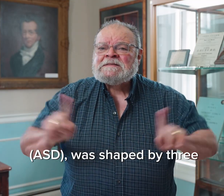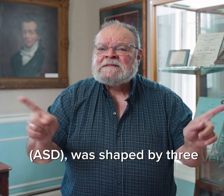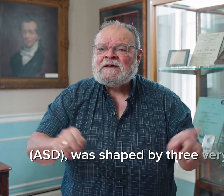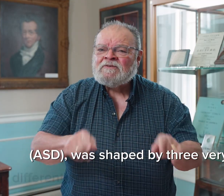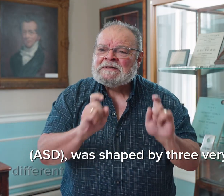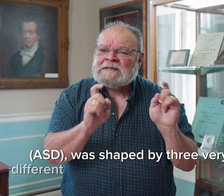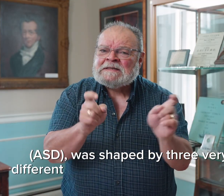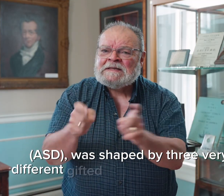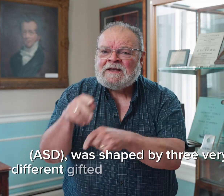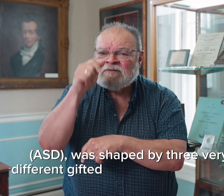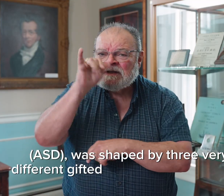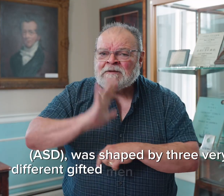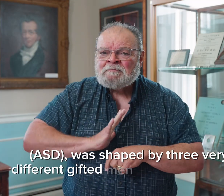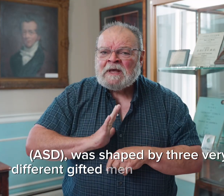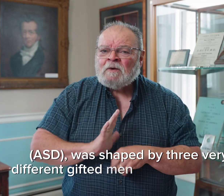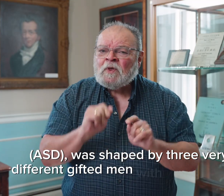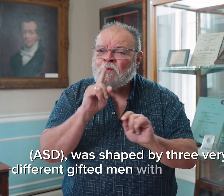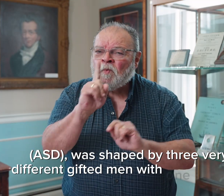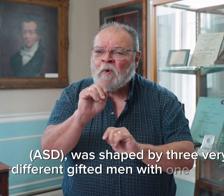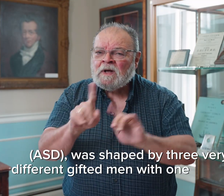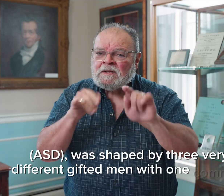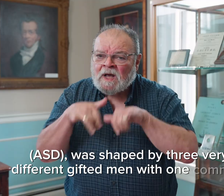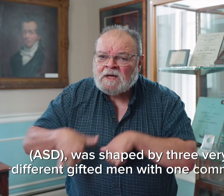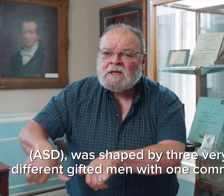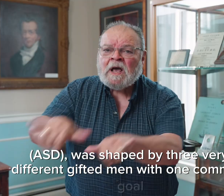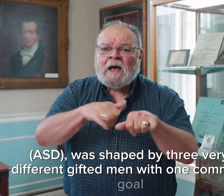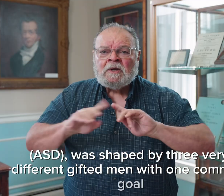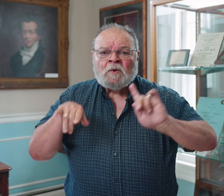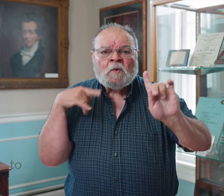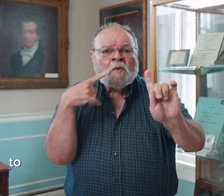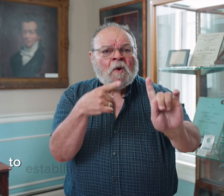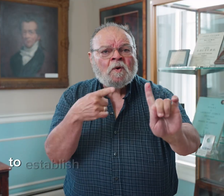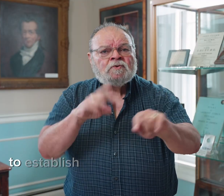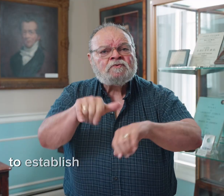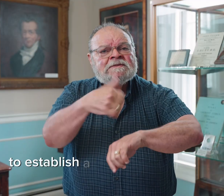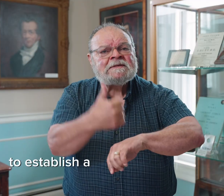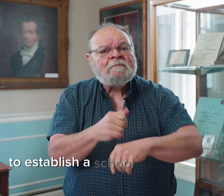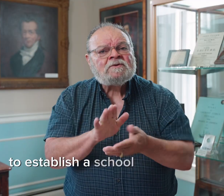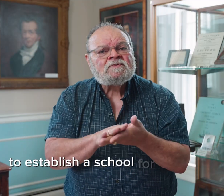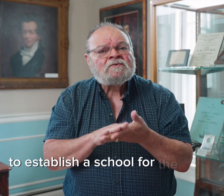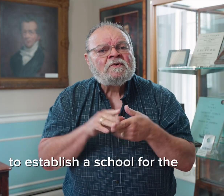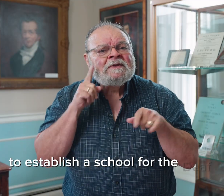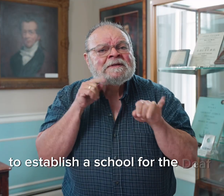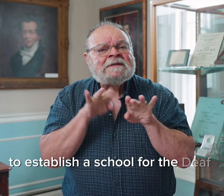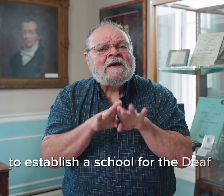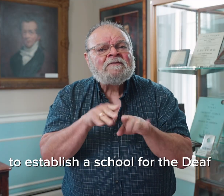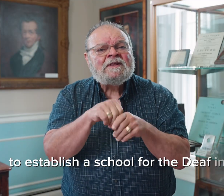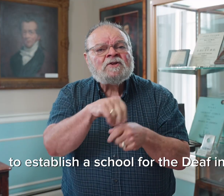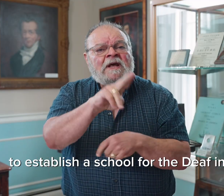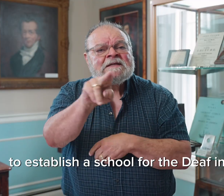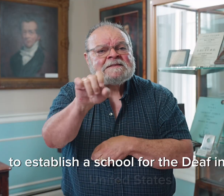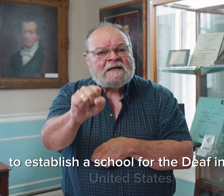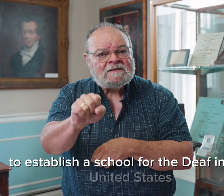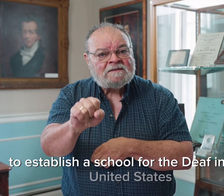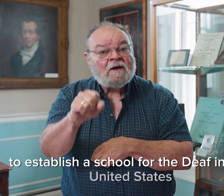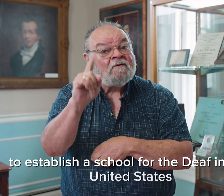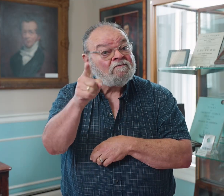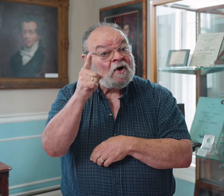very different gifted men with one common goal: to establish a school for the deaf in the United States.